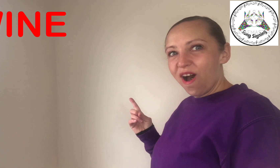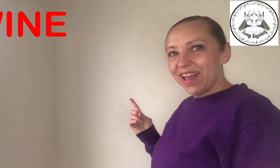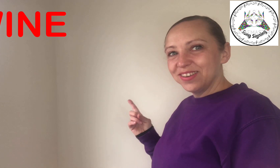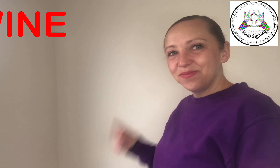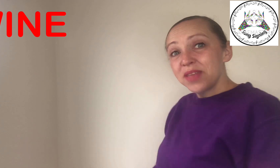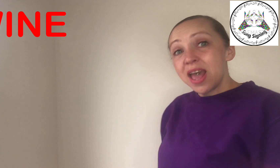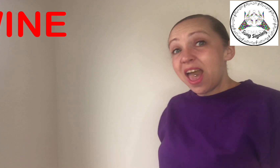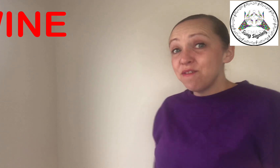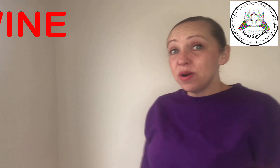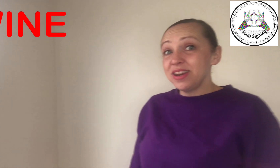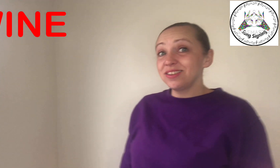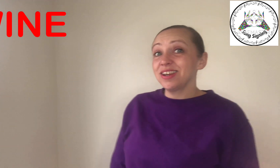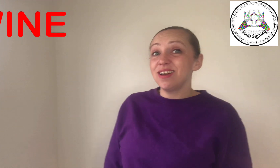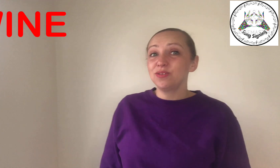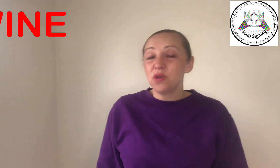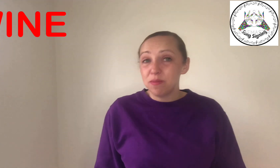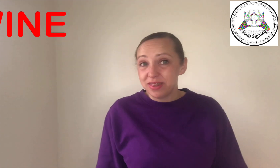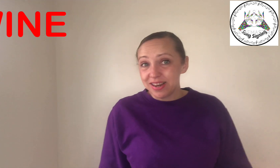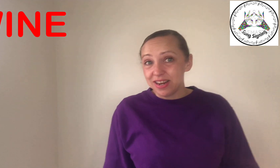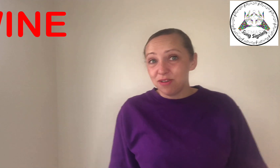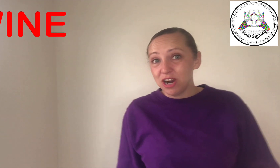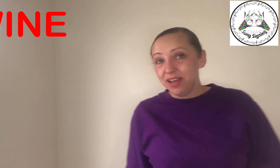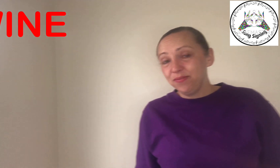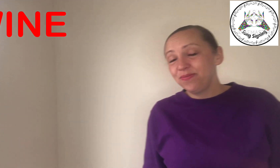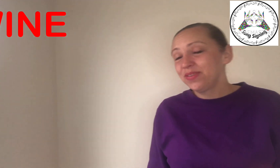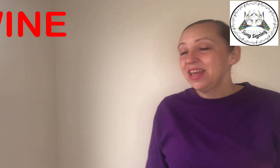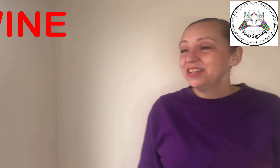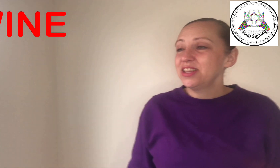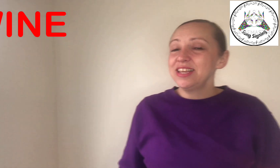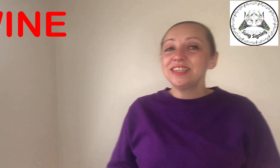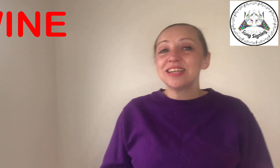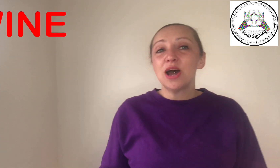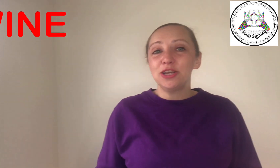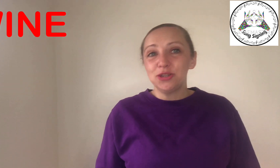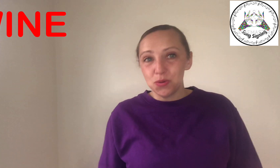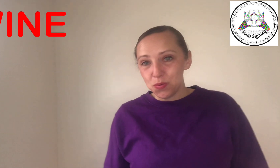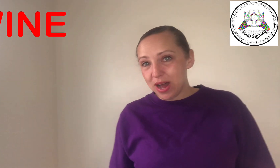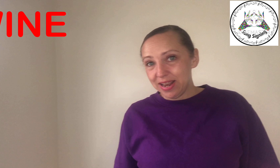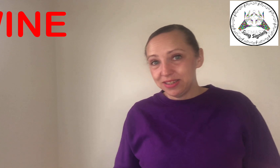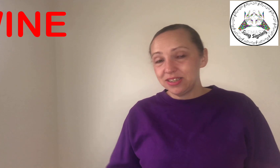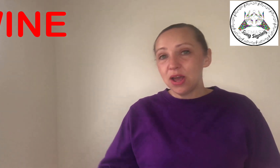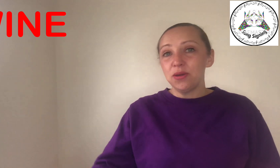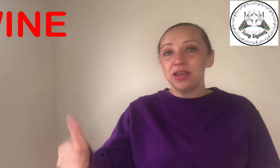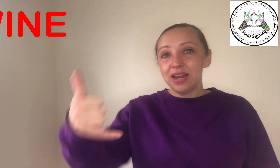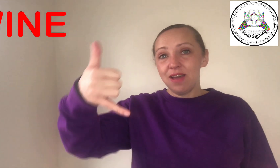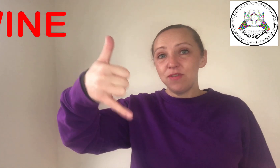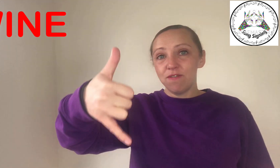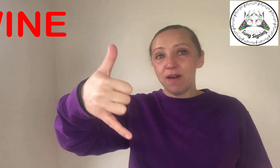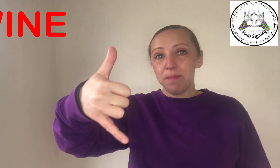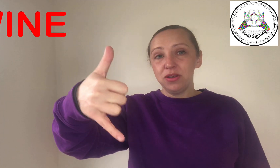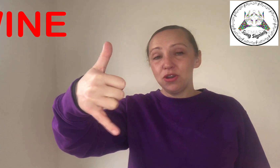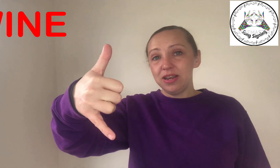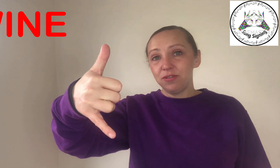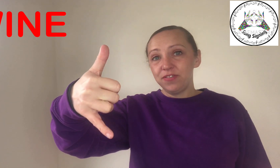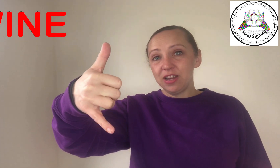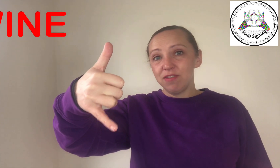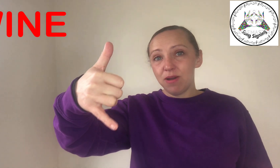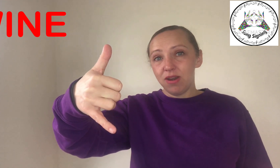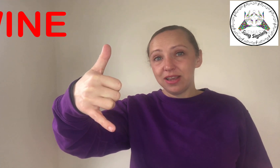Wine. Everyone needs a glass of wine with their dinner, right? So this is how you do wine. So you're going to have your thumb and your little finger out like